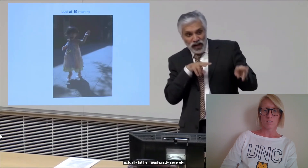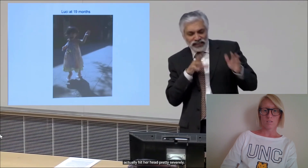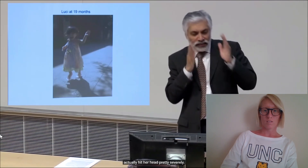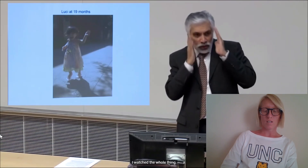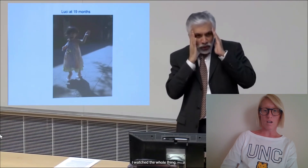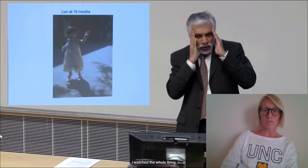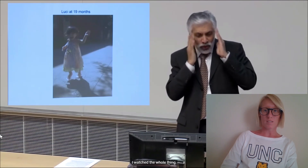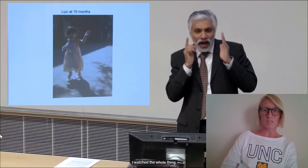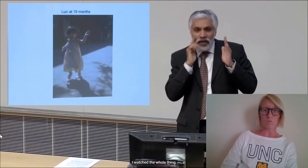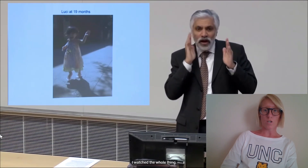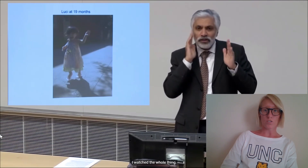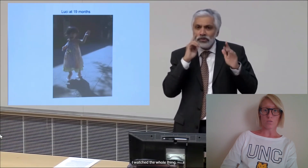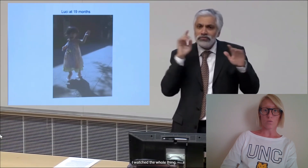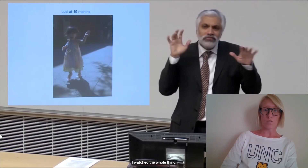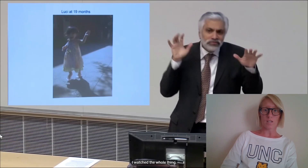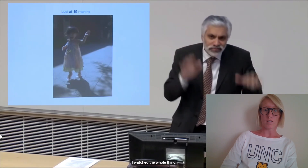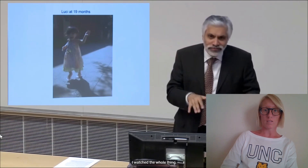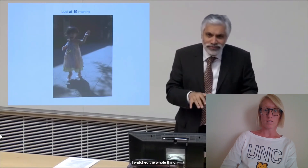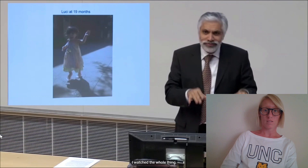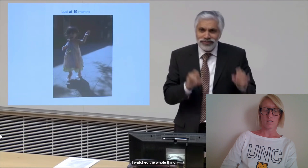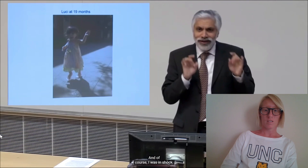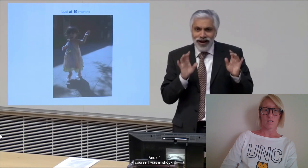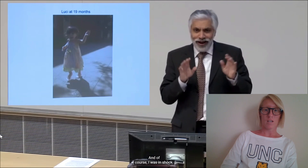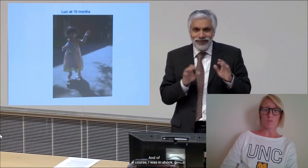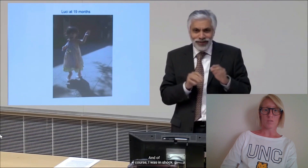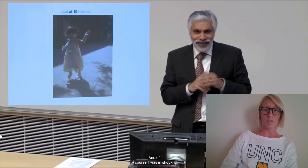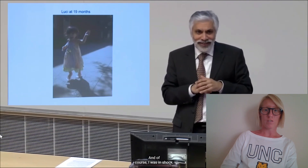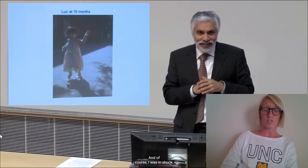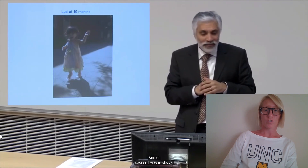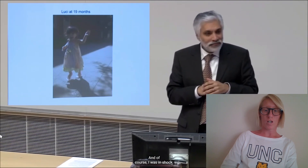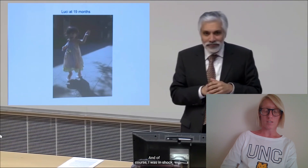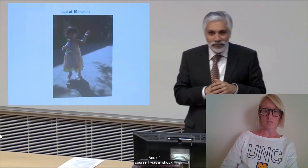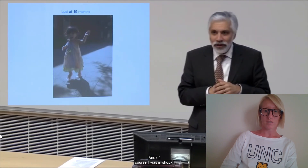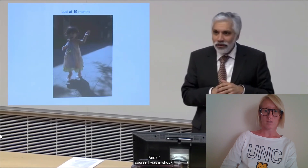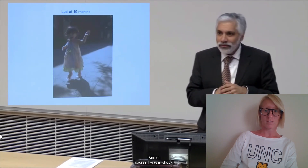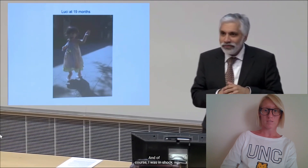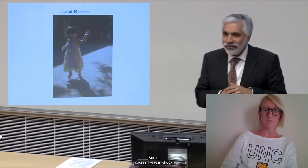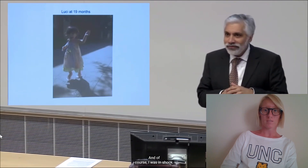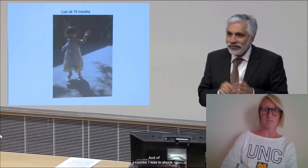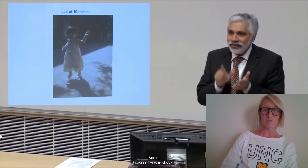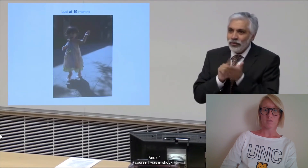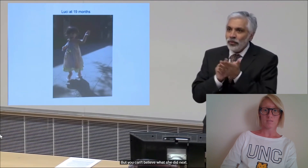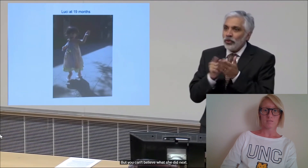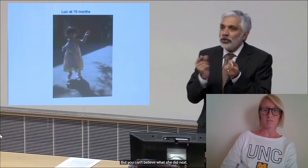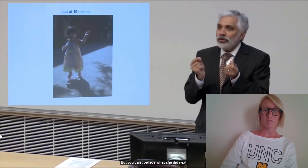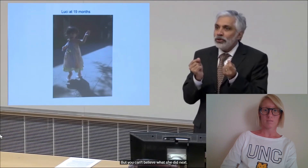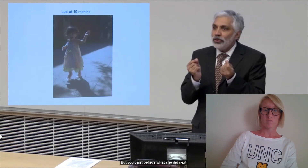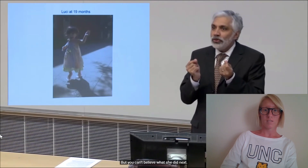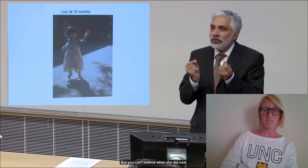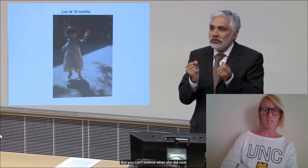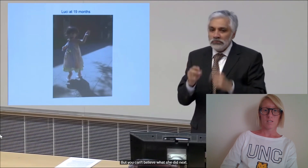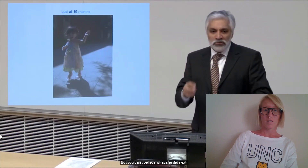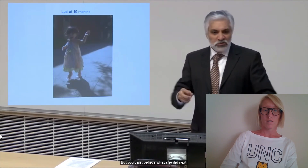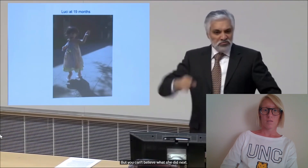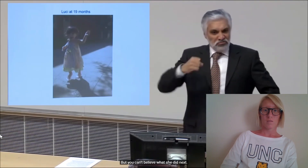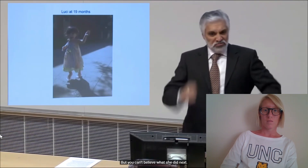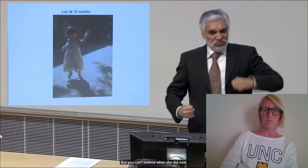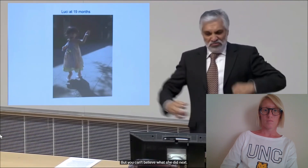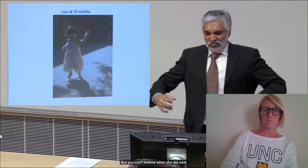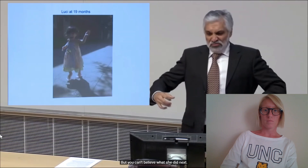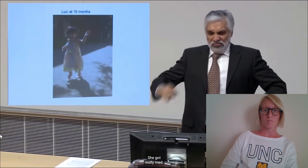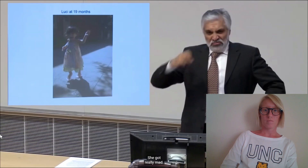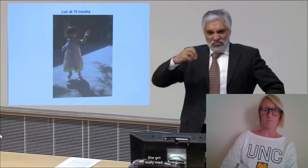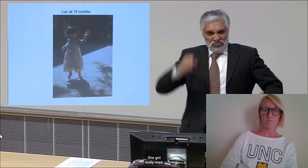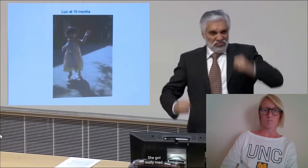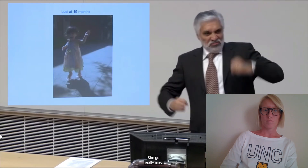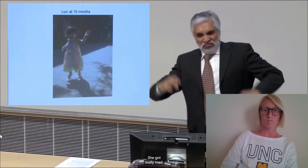severely. I watched the whole thing, and of course I was in shock. But you can't believe what she